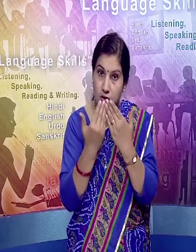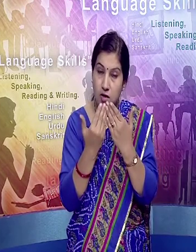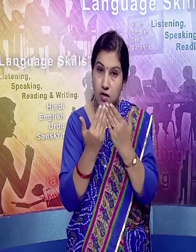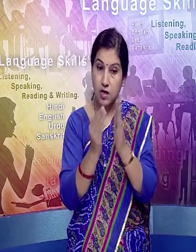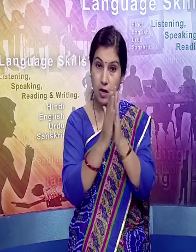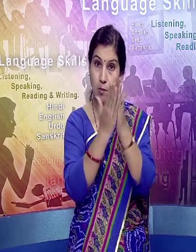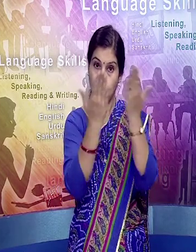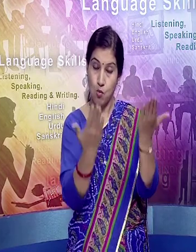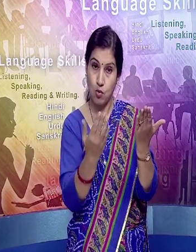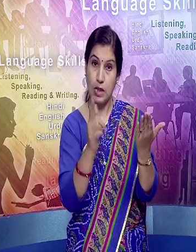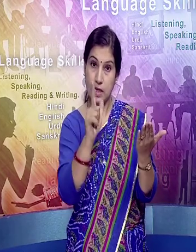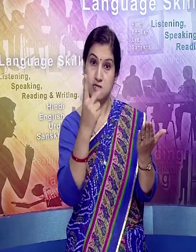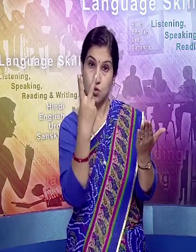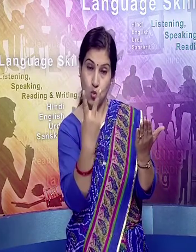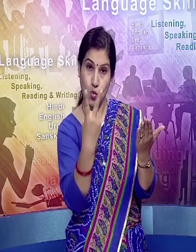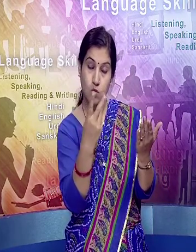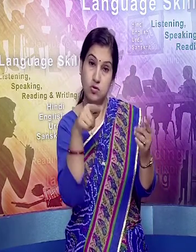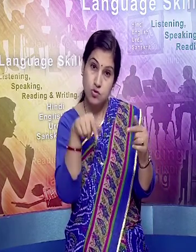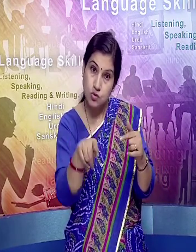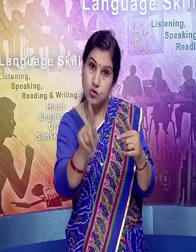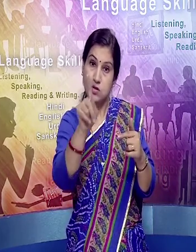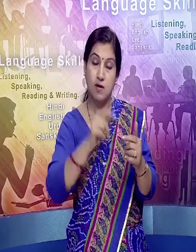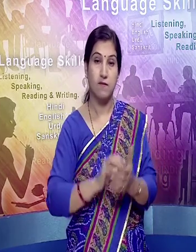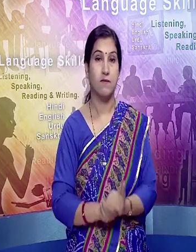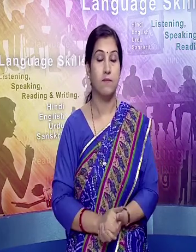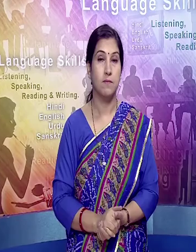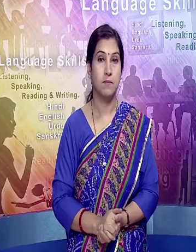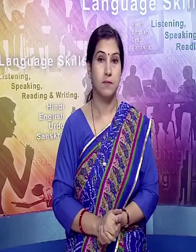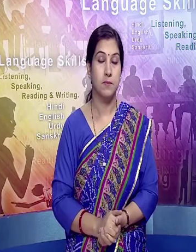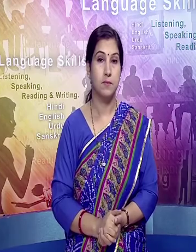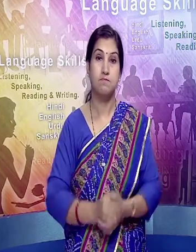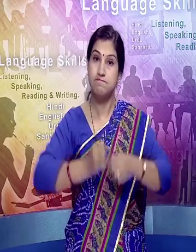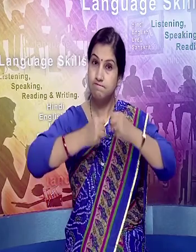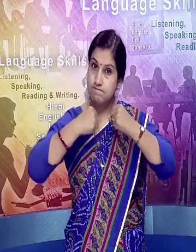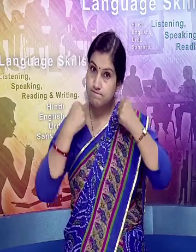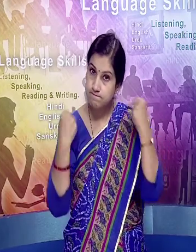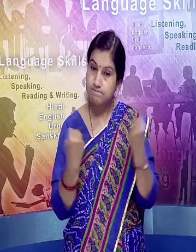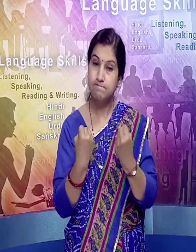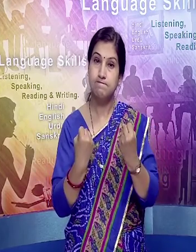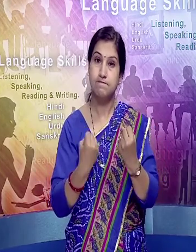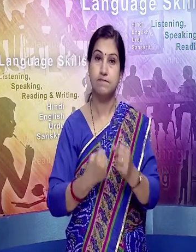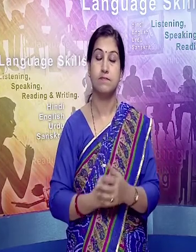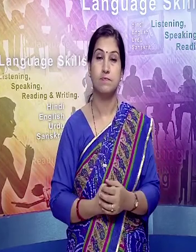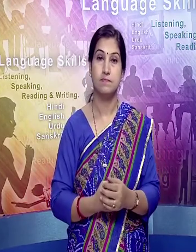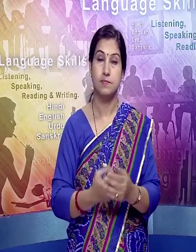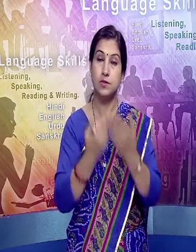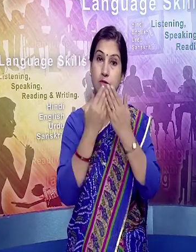2 yourself. Work hard, study well. Thank